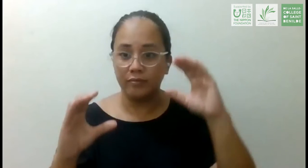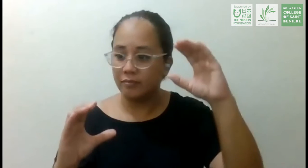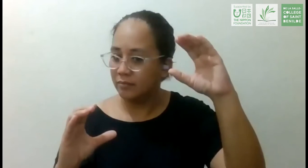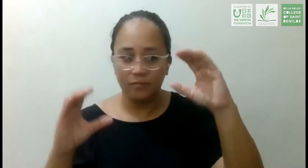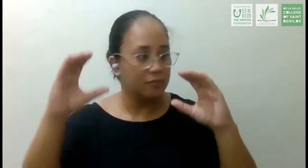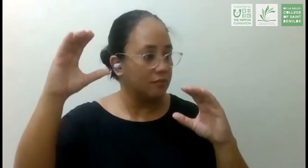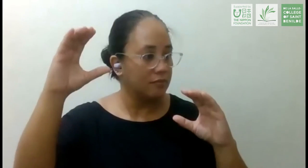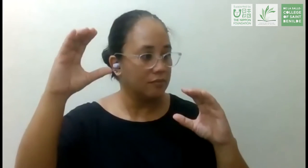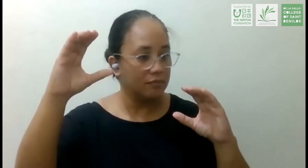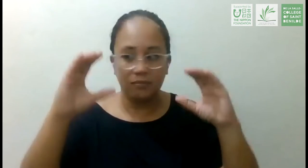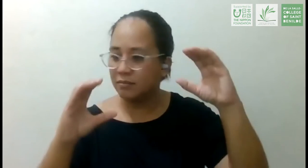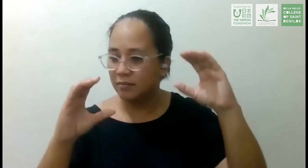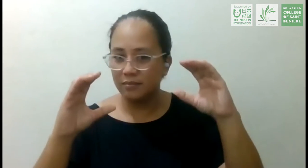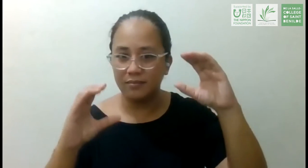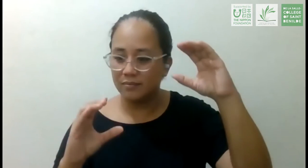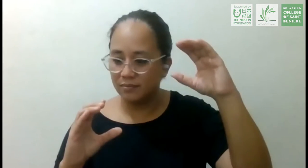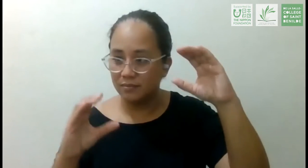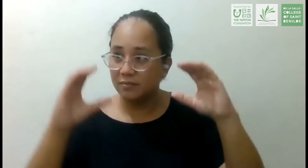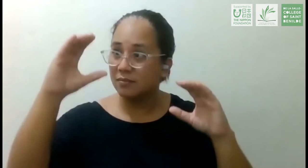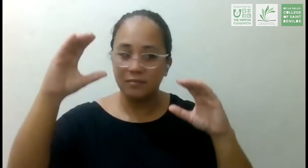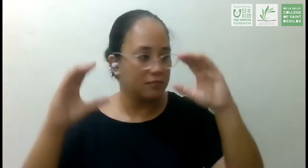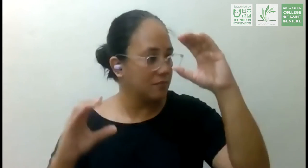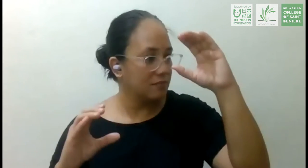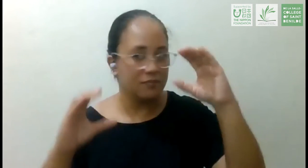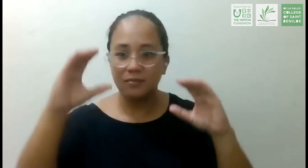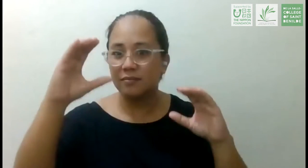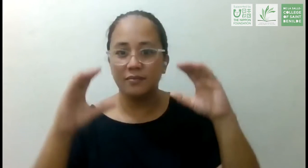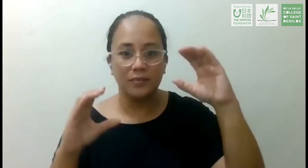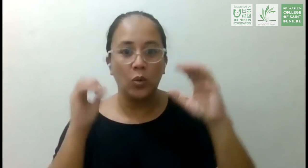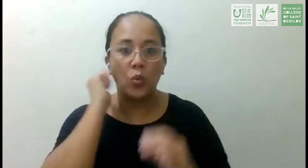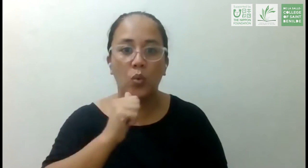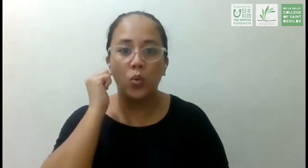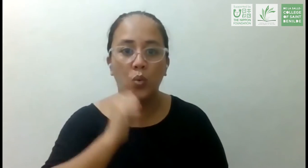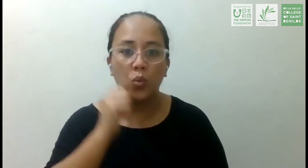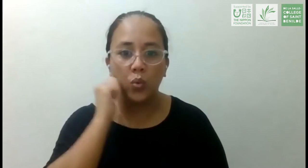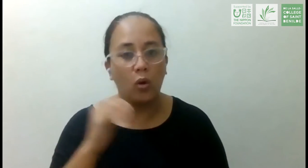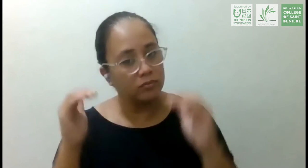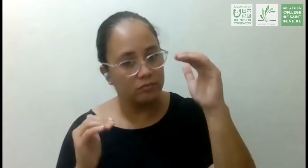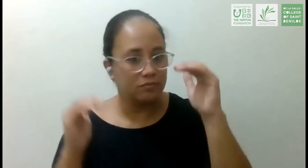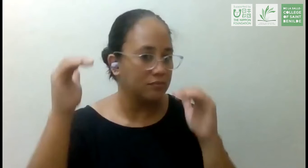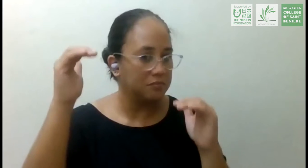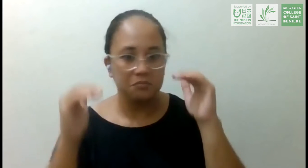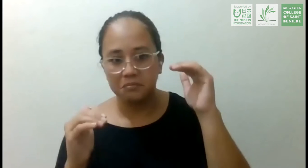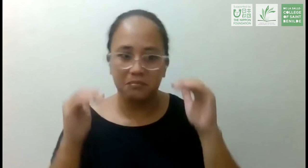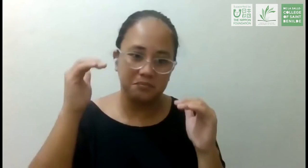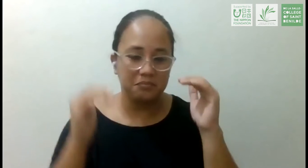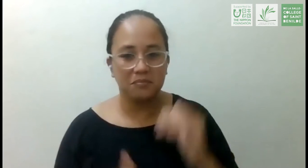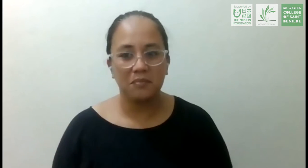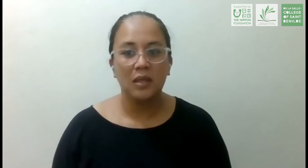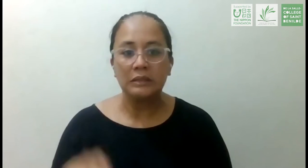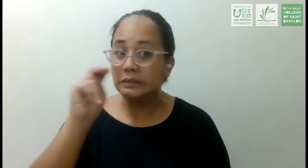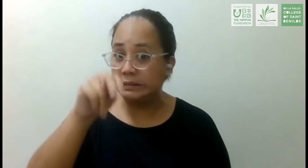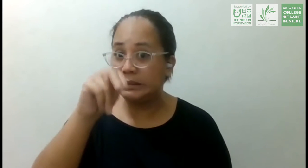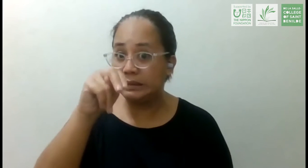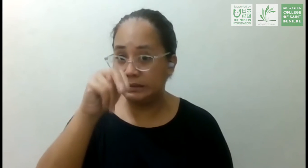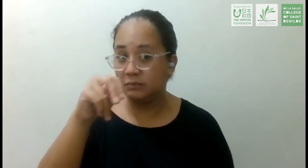you do have the head moving in that sign, always, then you need to